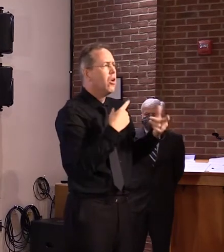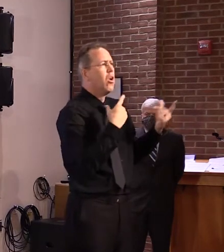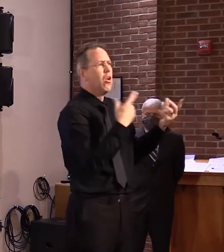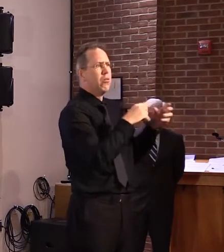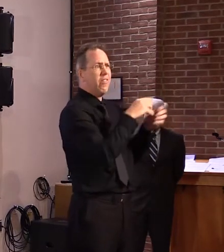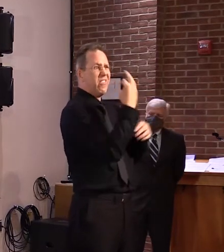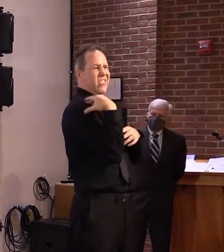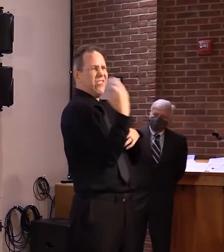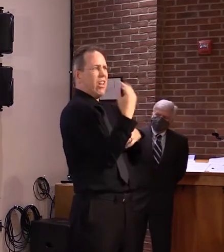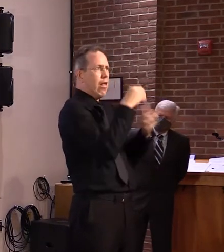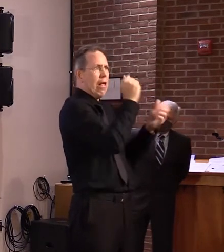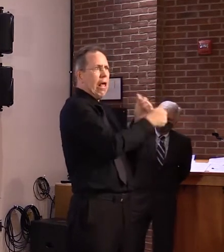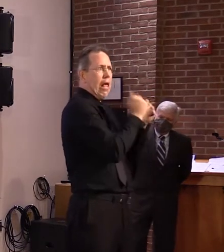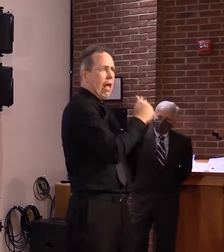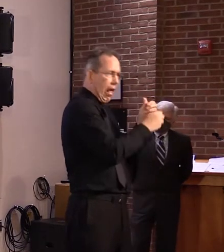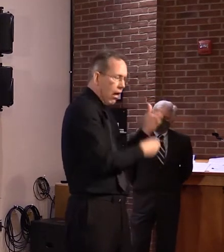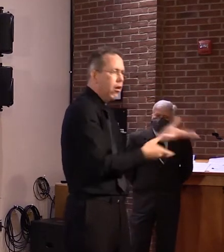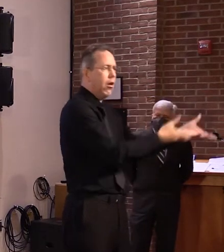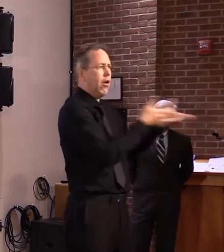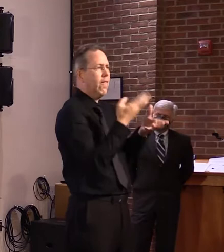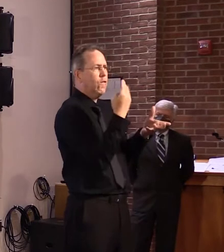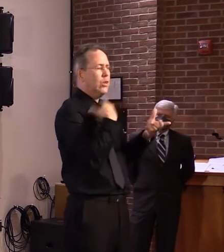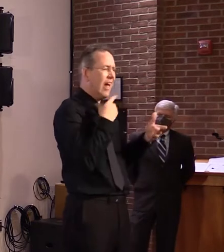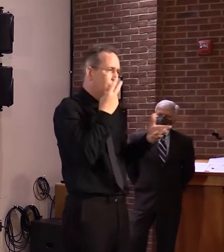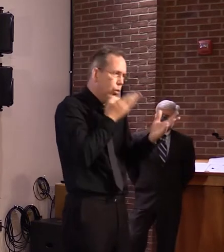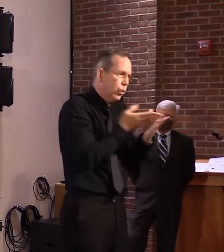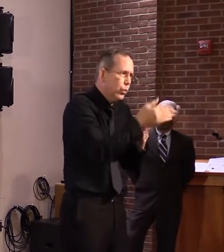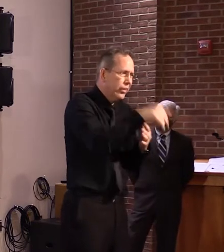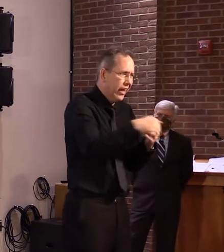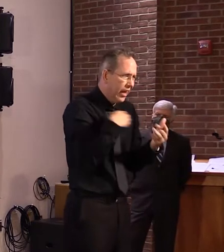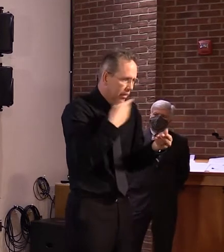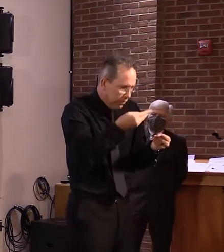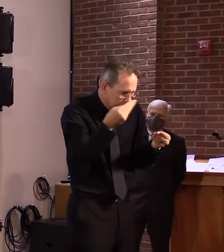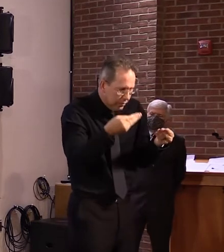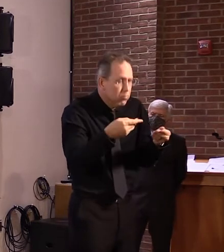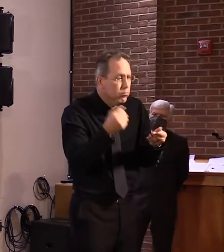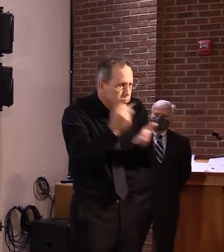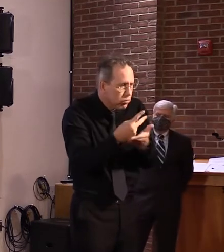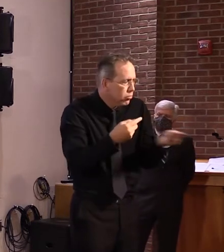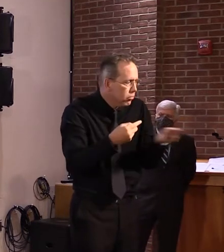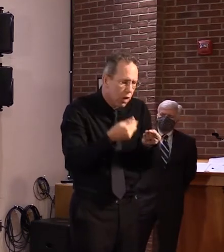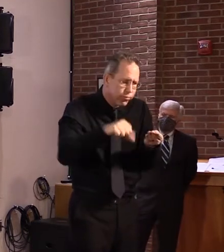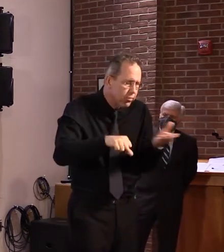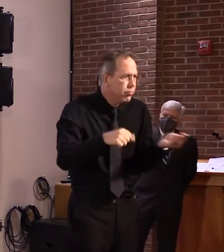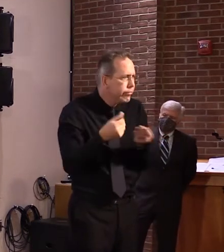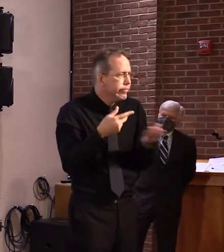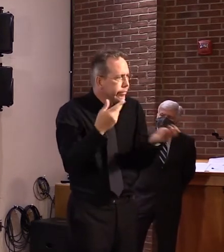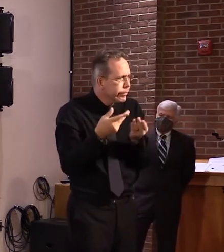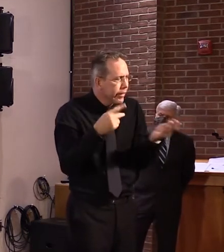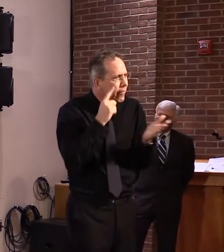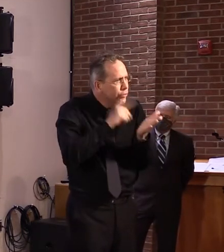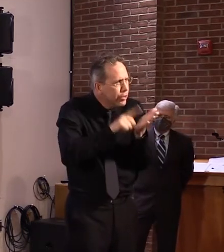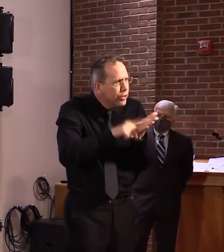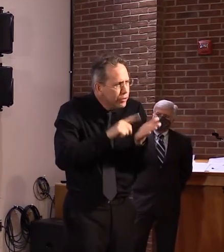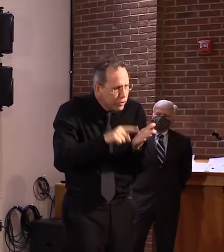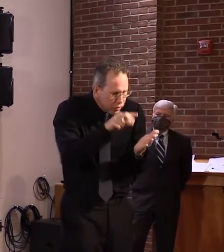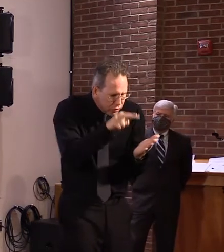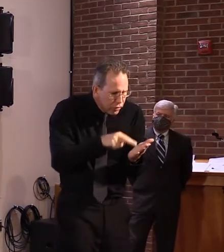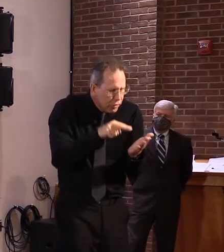staff, our general counsel in particular, in going through the bills, making sure they're technically